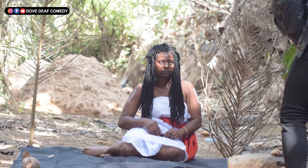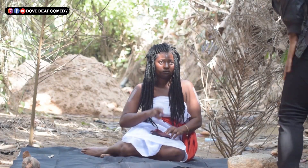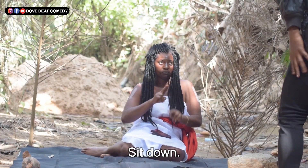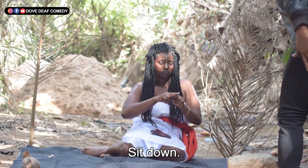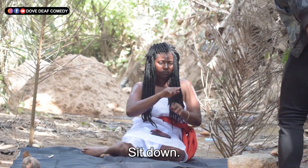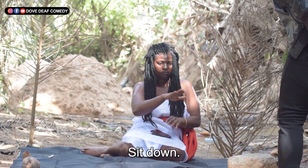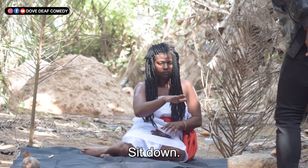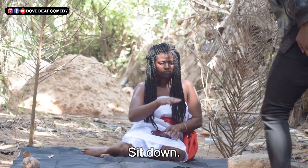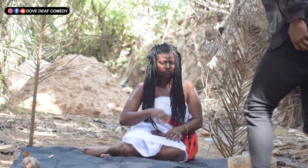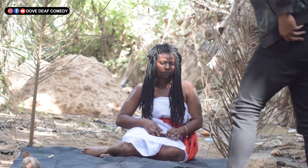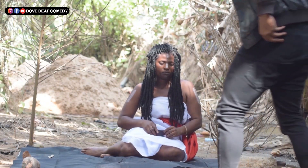Sit down.